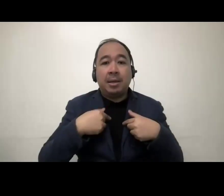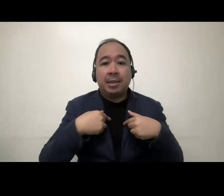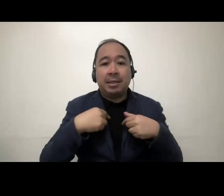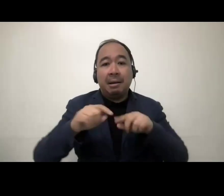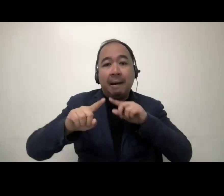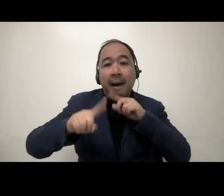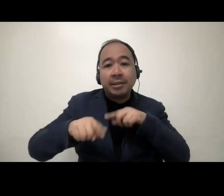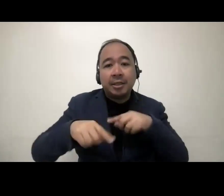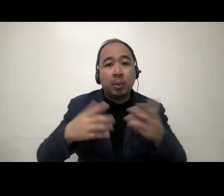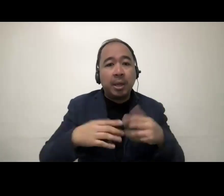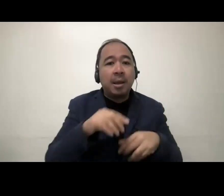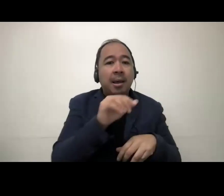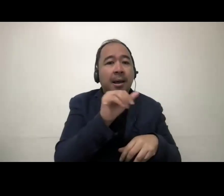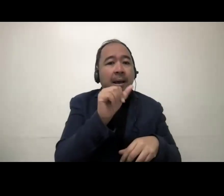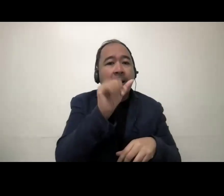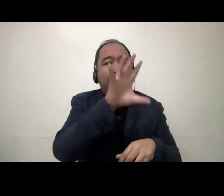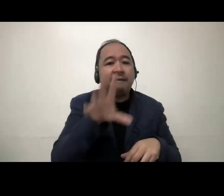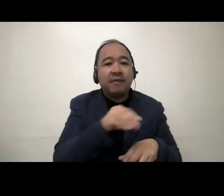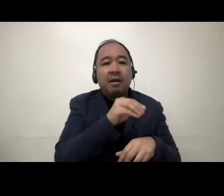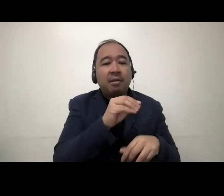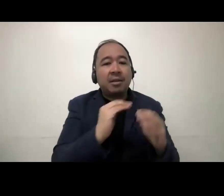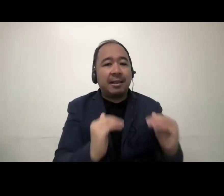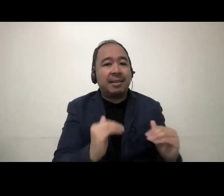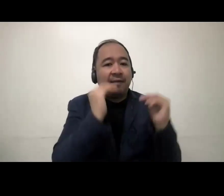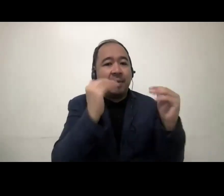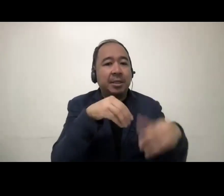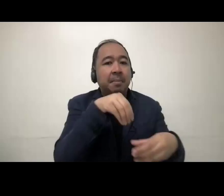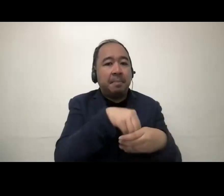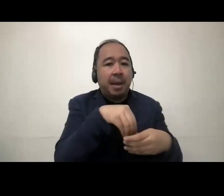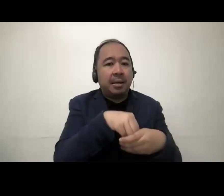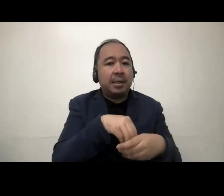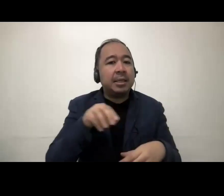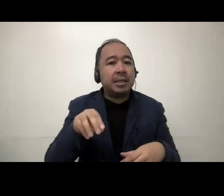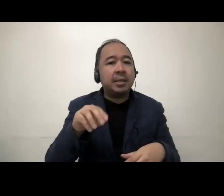of the cases get through to them. So yes, thank you.